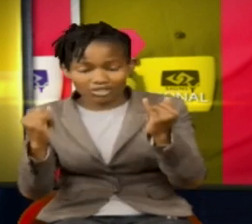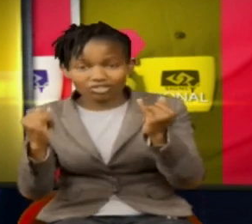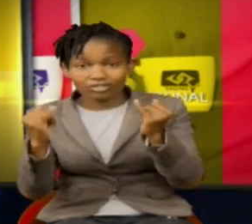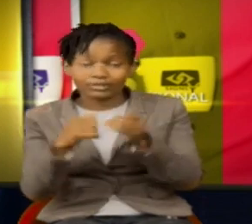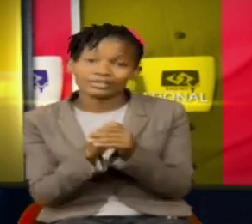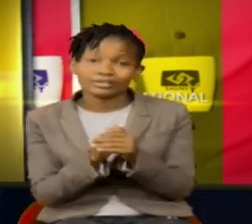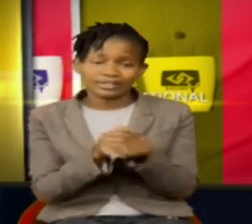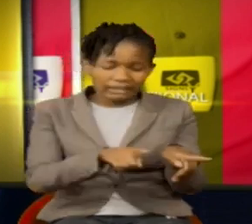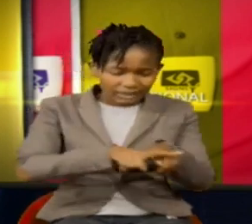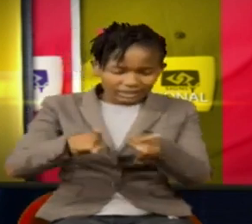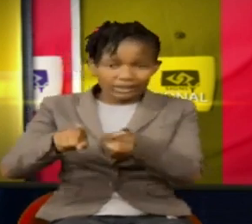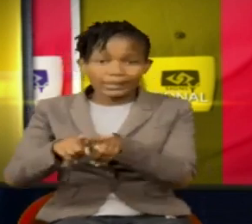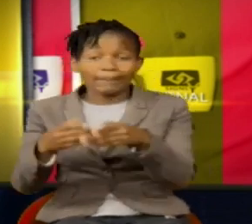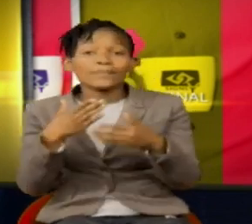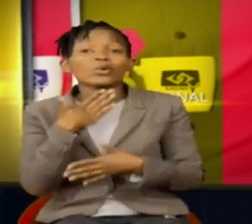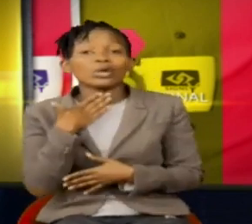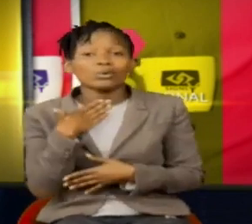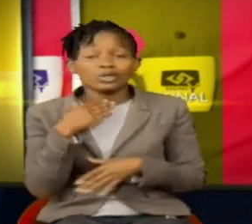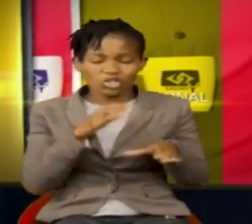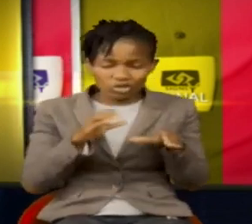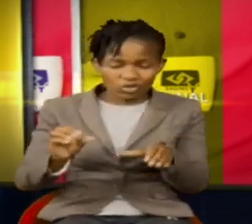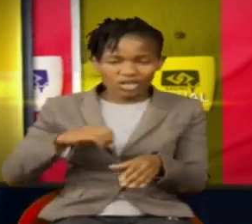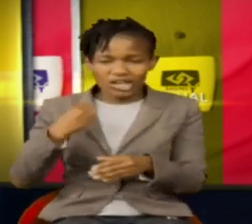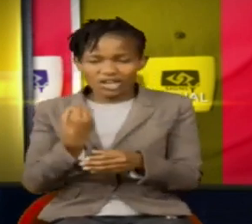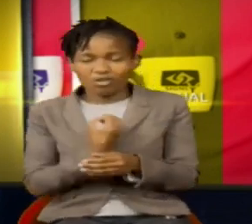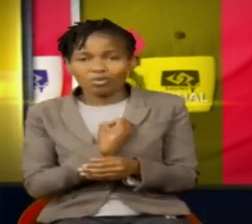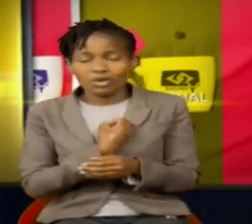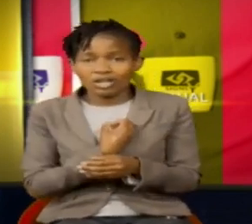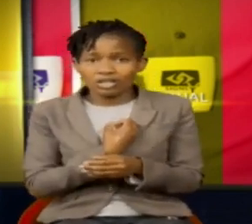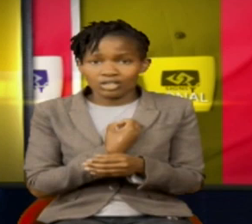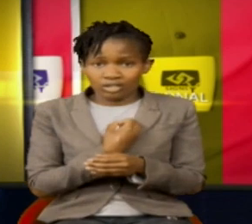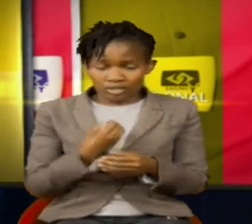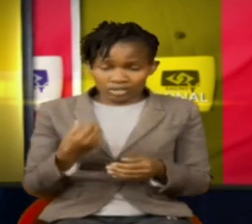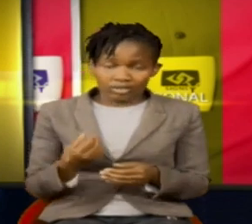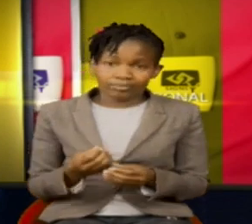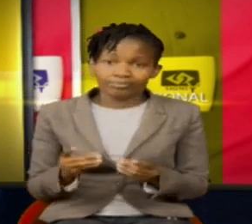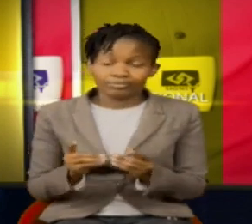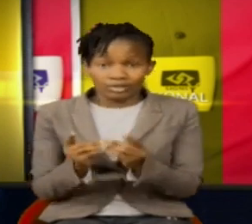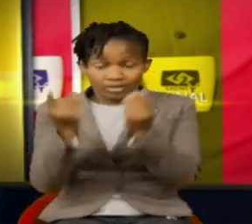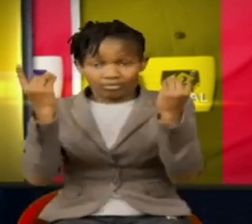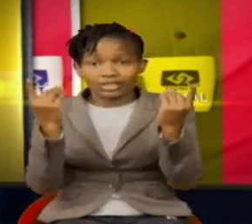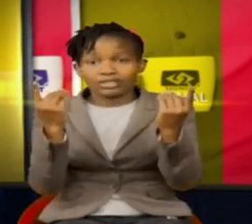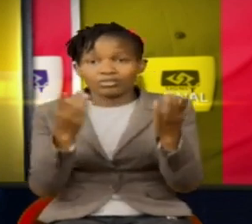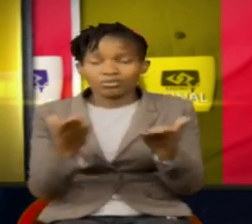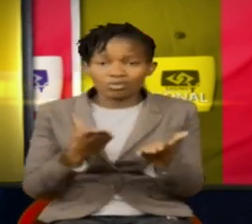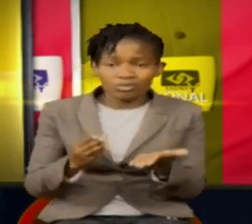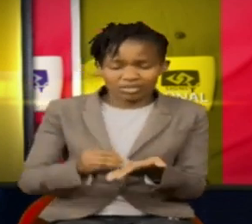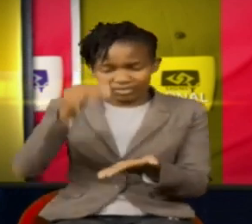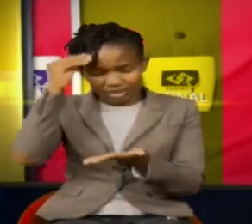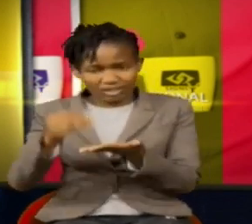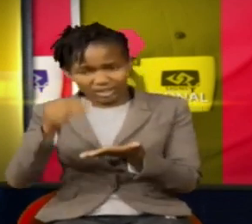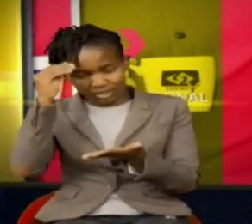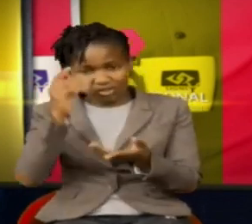then we're also striving to do our own events where we get young people together, and we have peer-to-peer education, we have